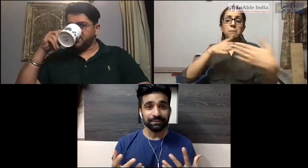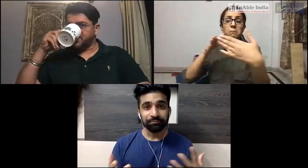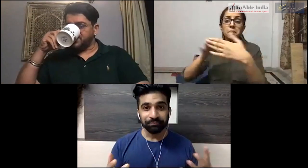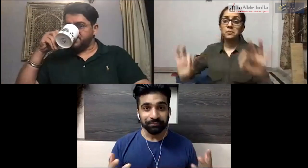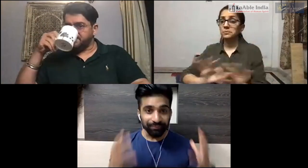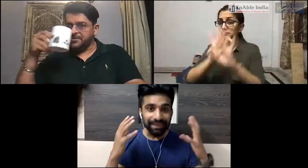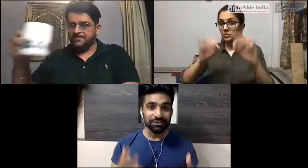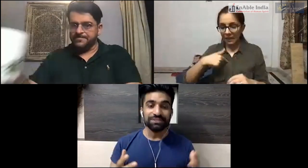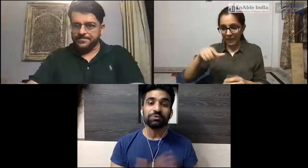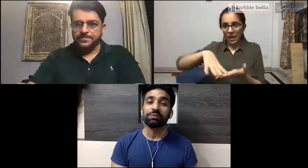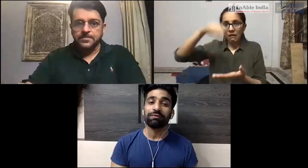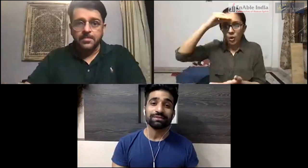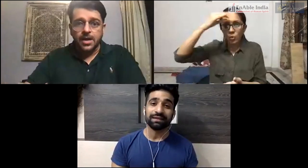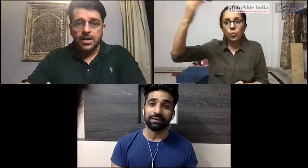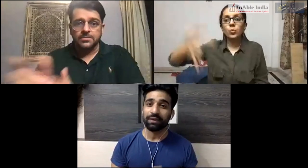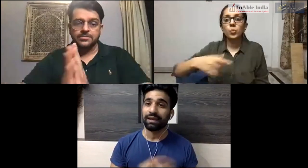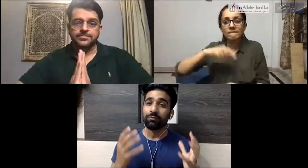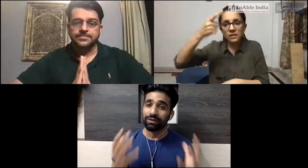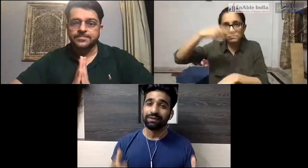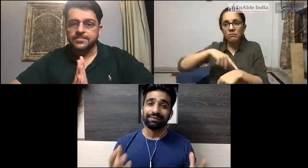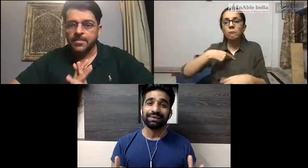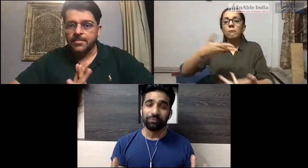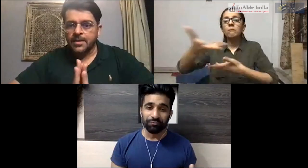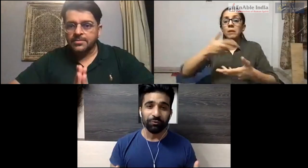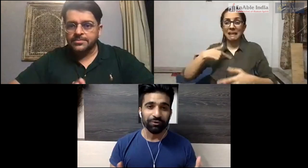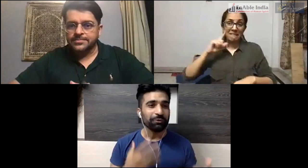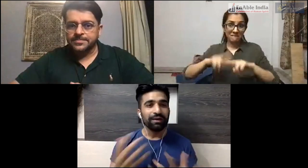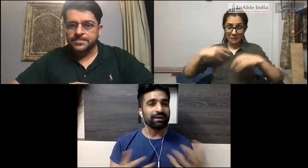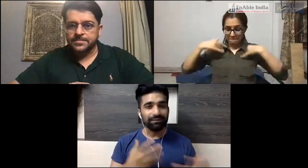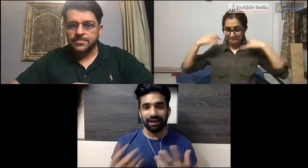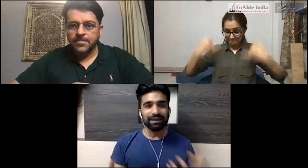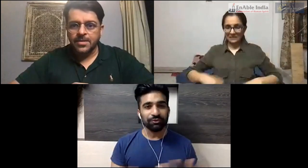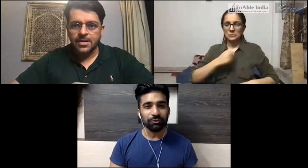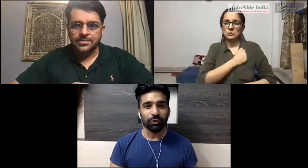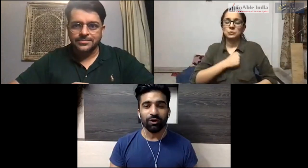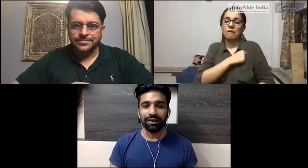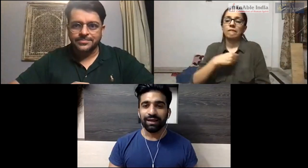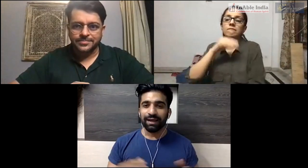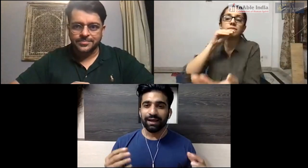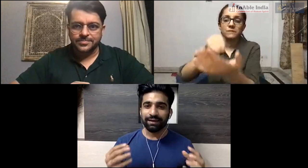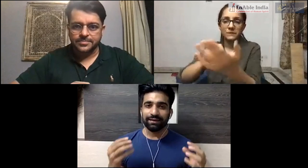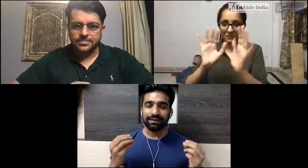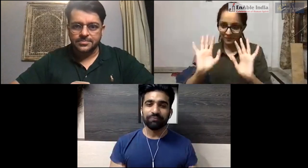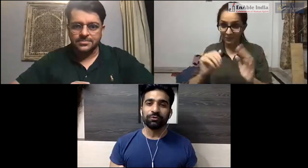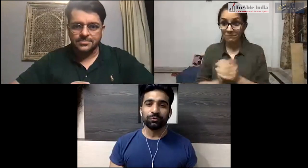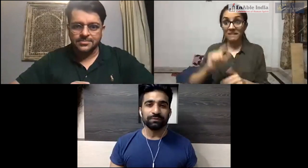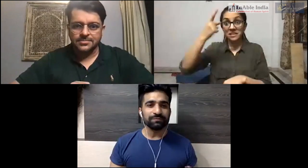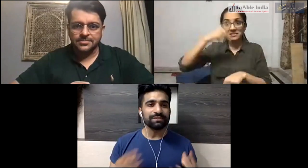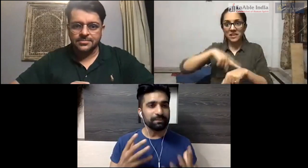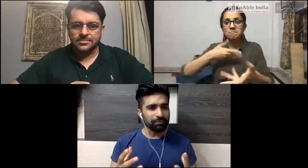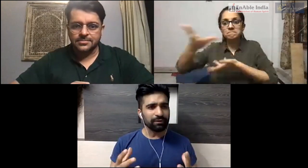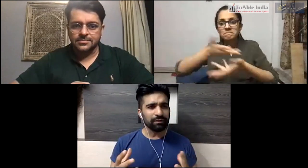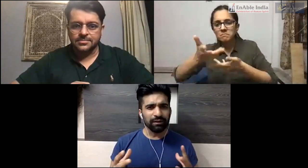changing. So this will be my first attempt, and I'm really looking forward to interacting with you all and give you